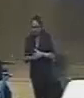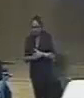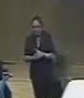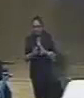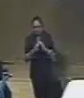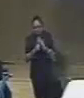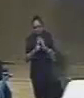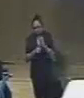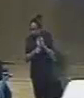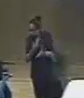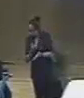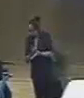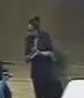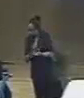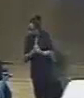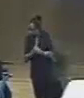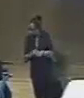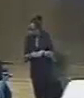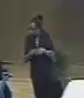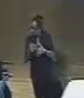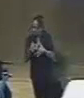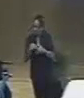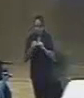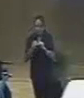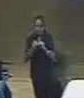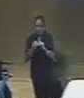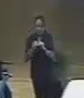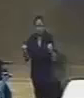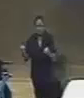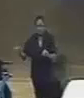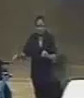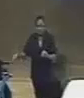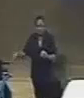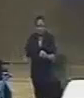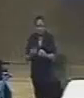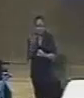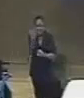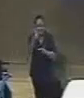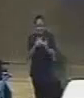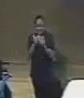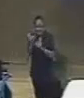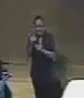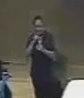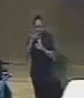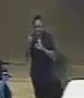that Pokemon Go without the Pokemons, that's going to be the way it is in 5 years' time.